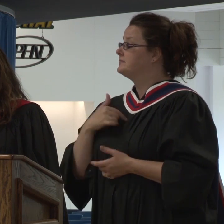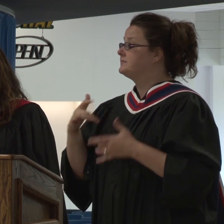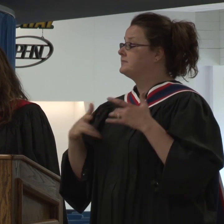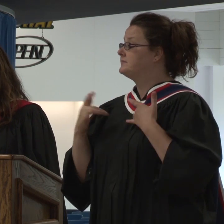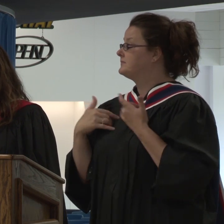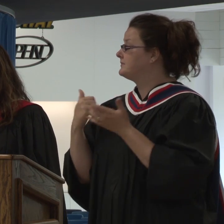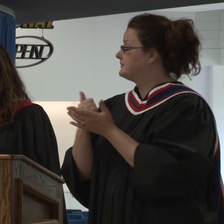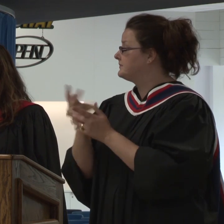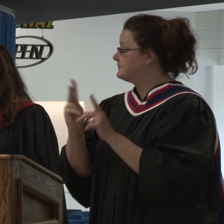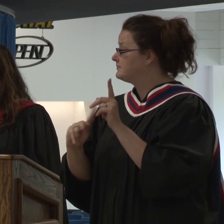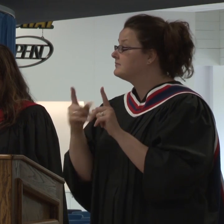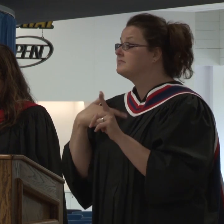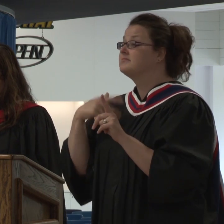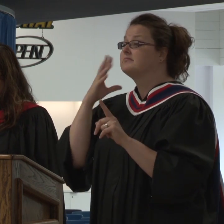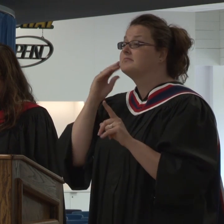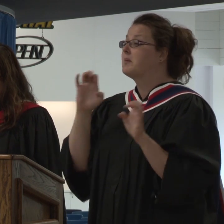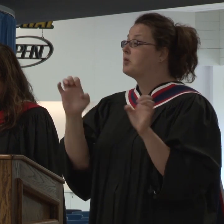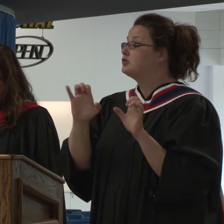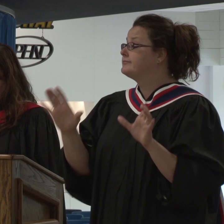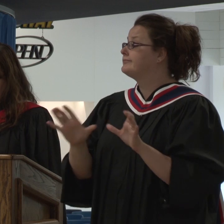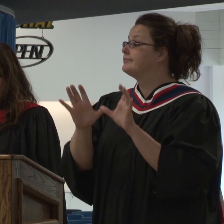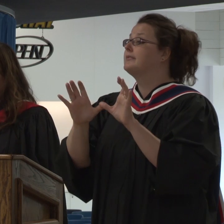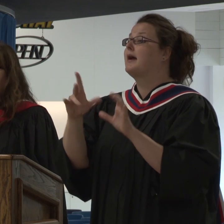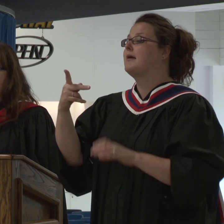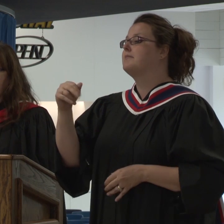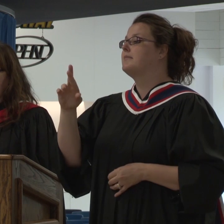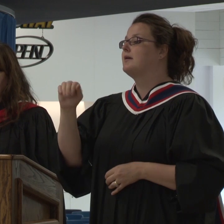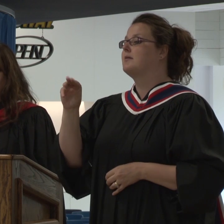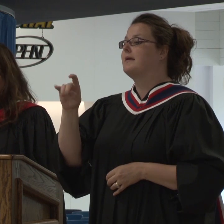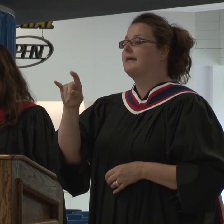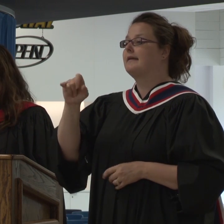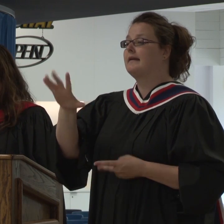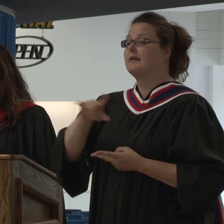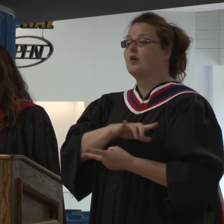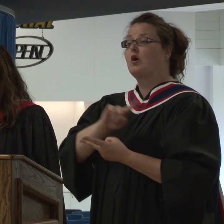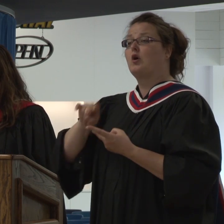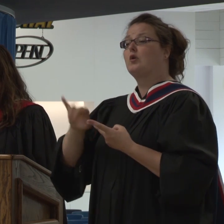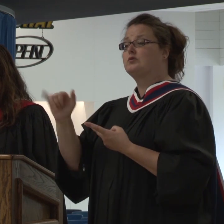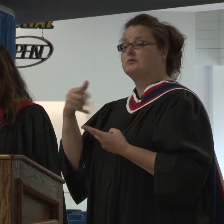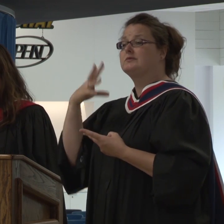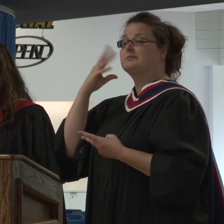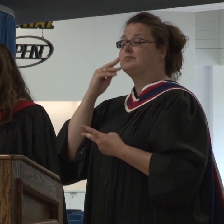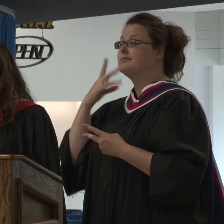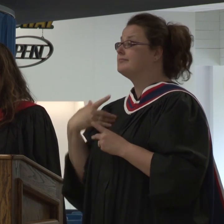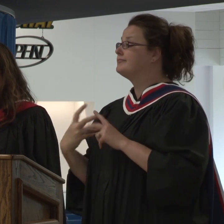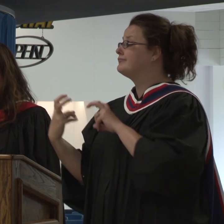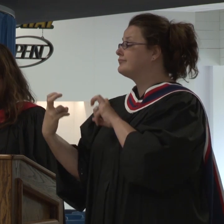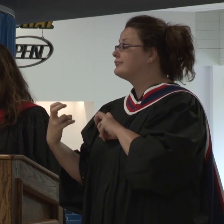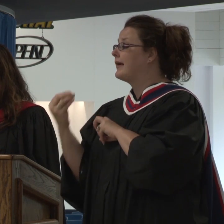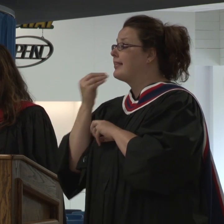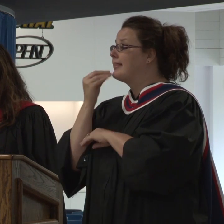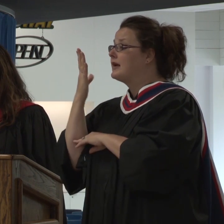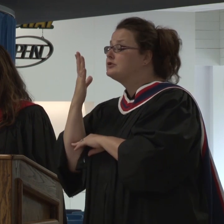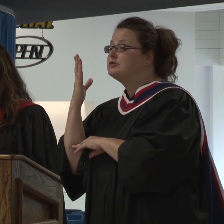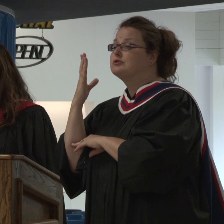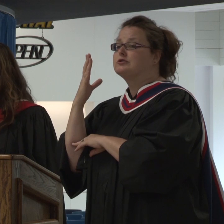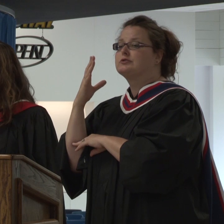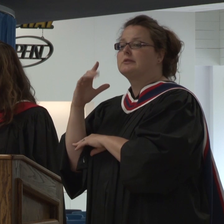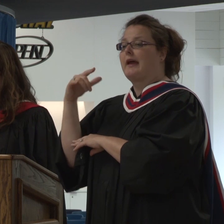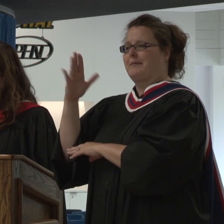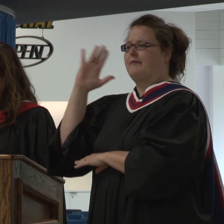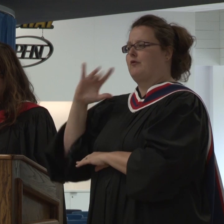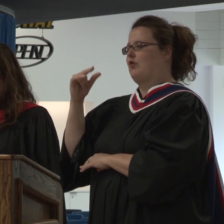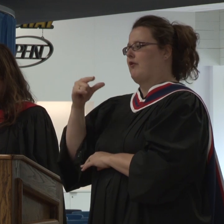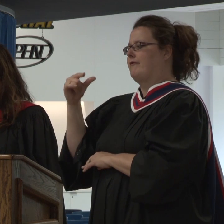people as a paramedic, to a luncheon with then Governor General Michael Jean, to supporting homeless women and children in